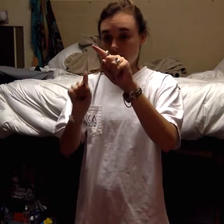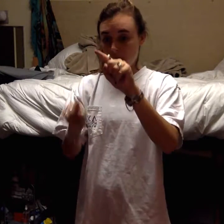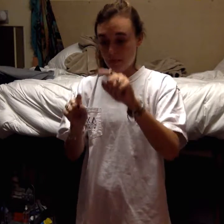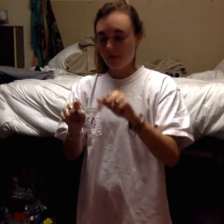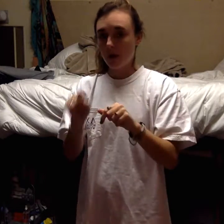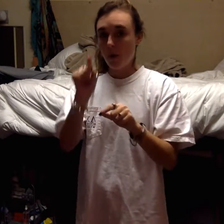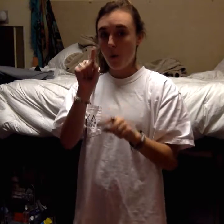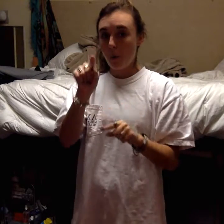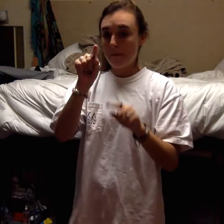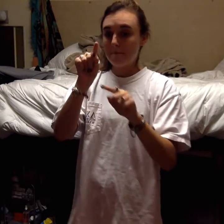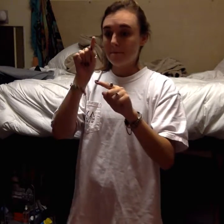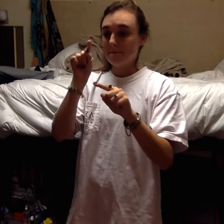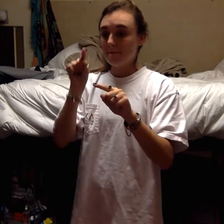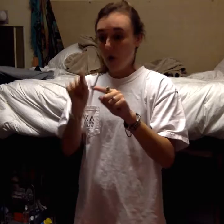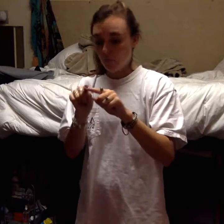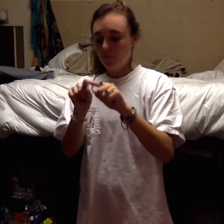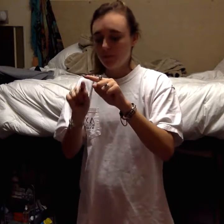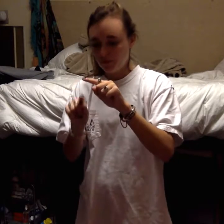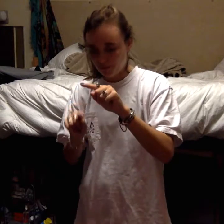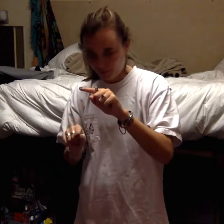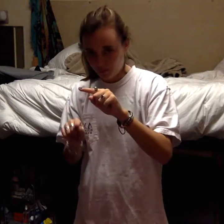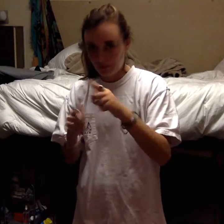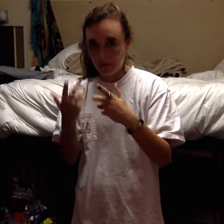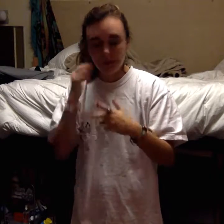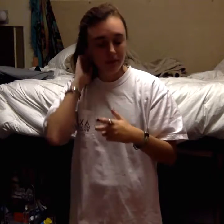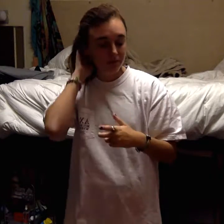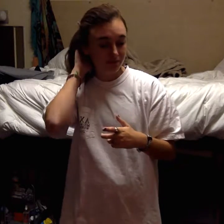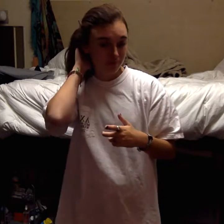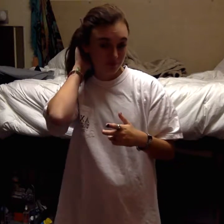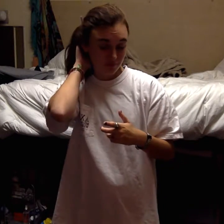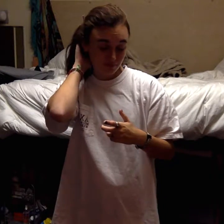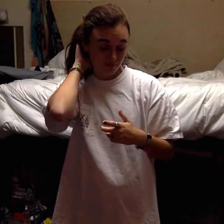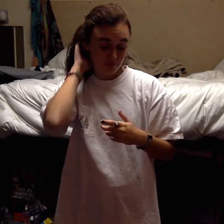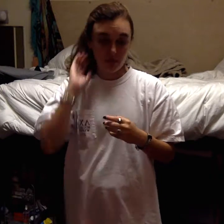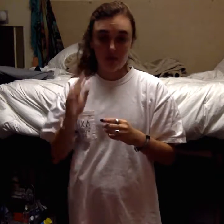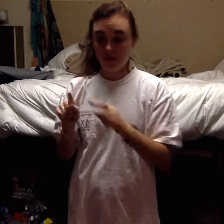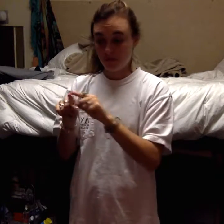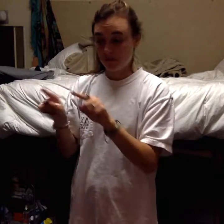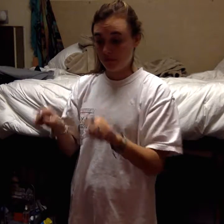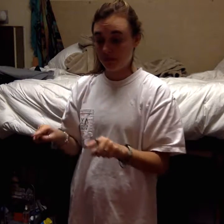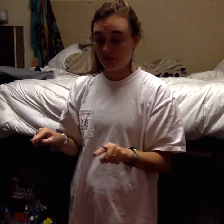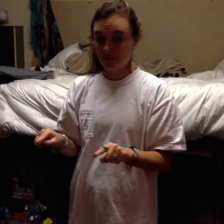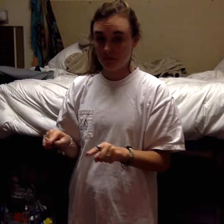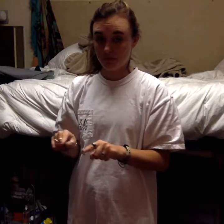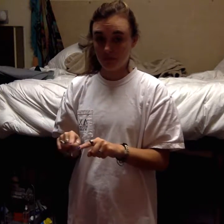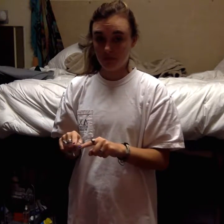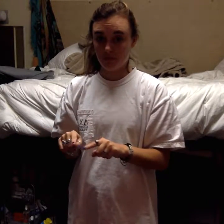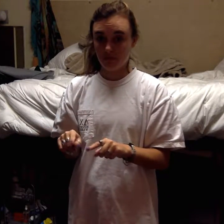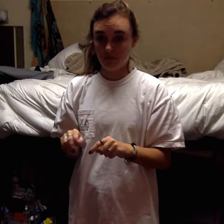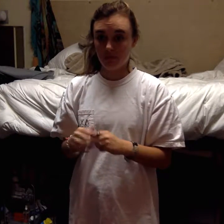other side. All right, very good. Go ahead and do the bottom one for me now. So you're going up toward the vanishing